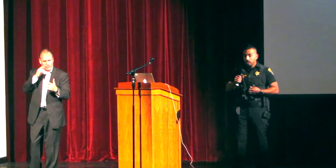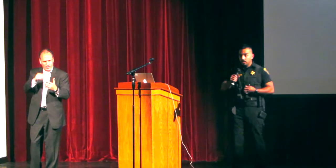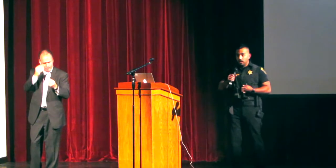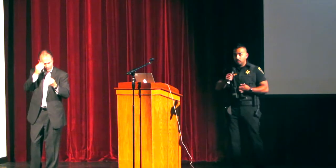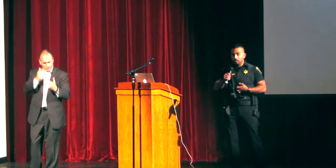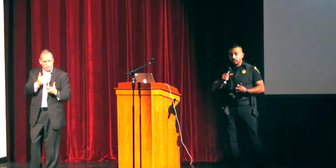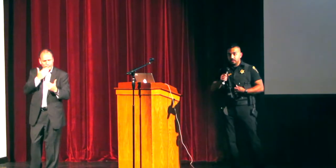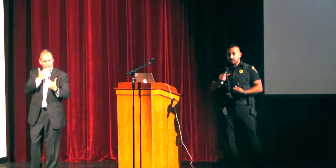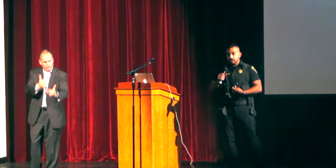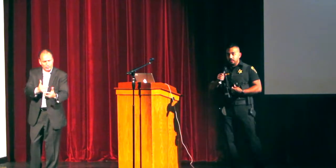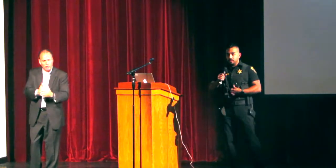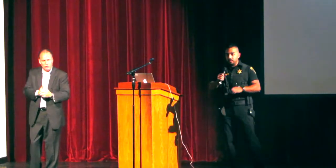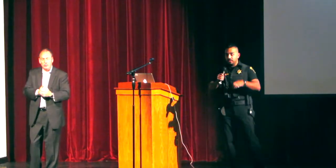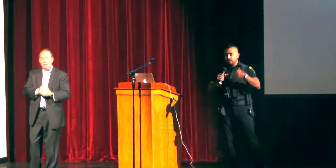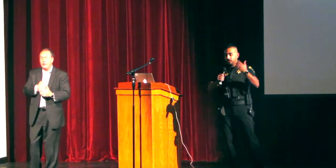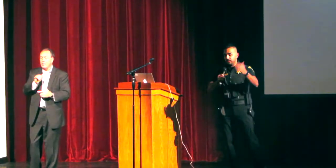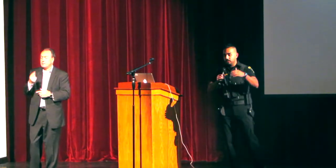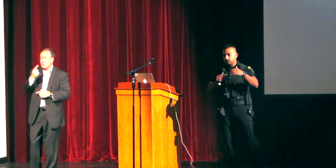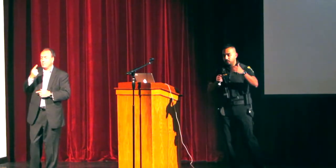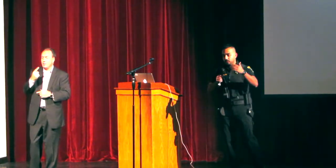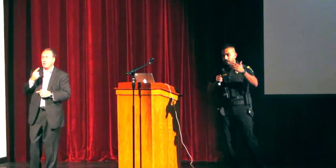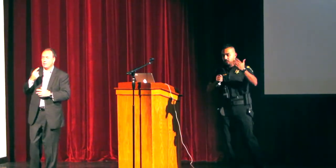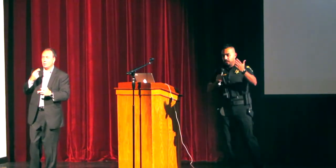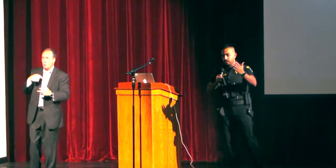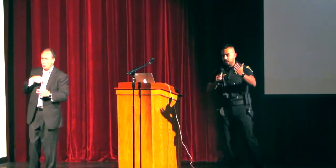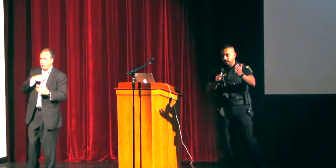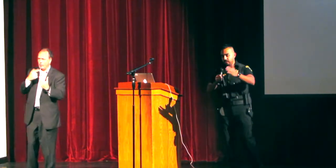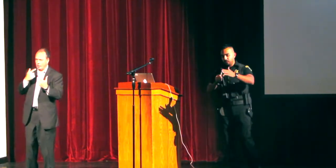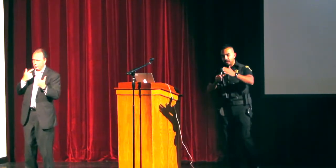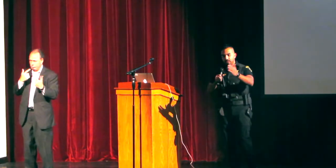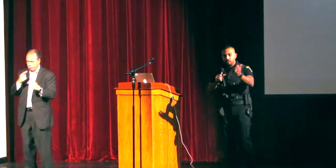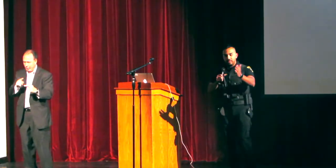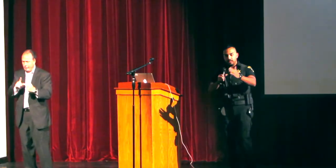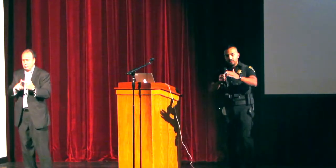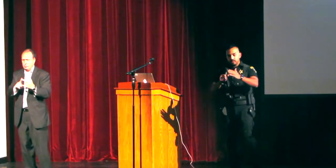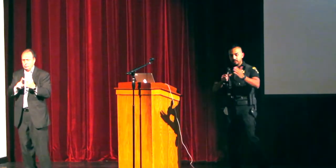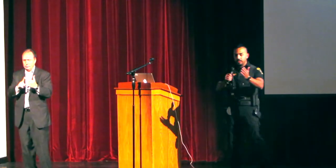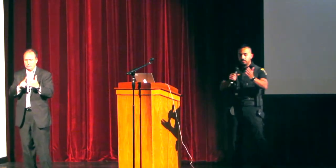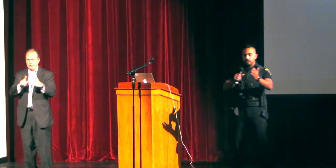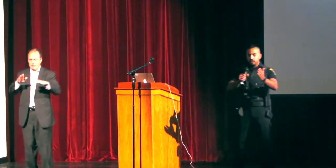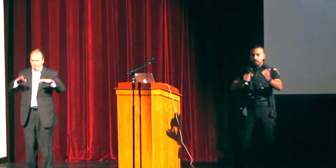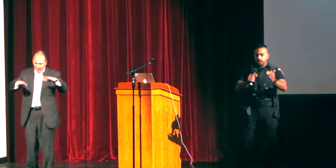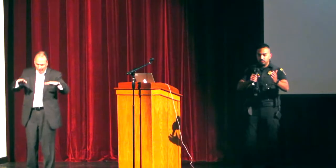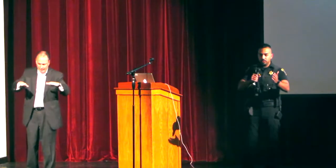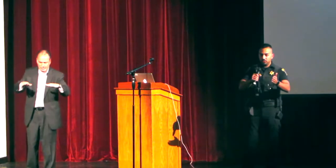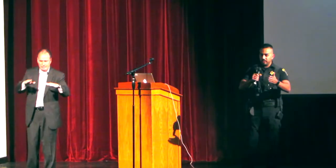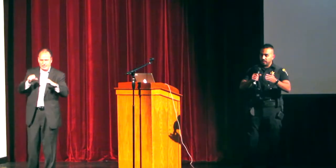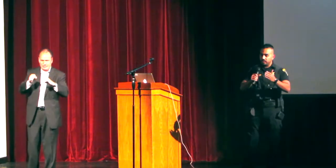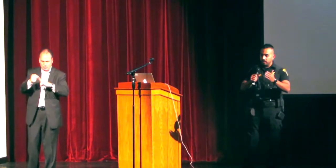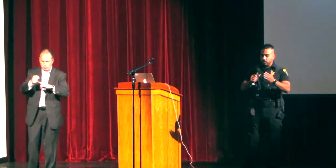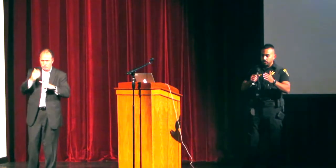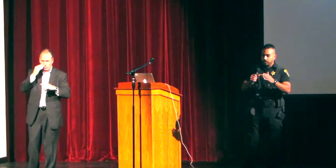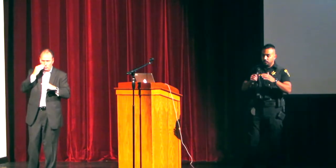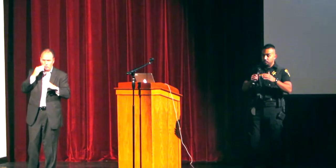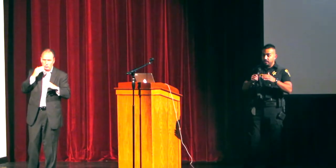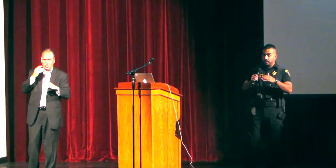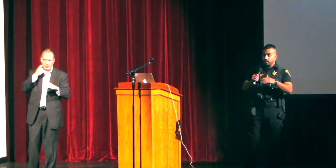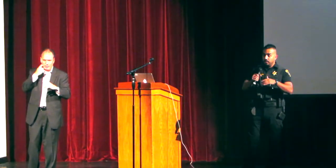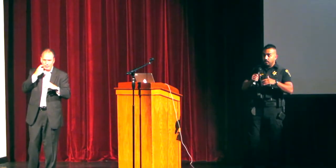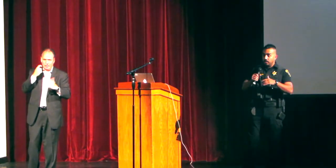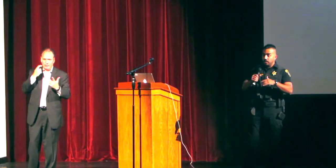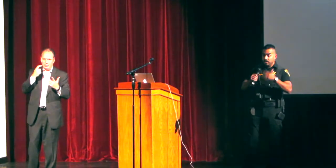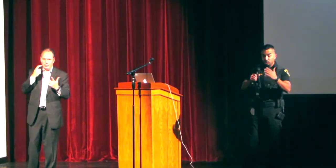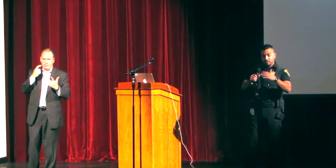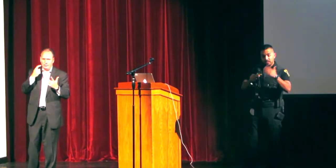information. It's something that we try to address, and we have to balance that between, like I said earlier, from